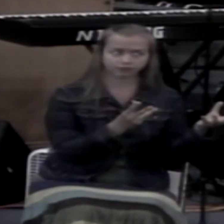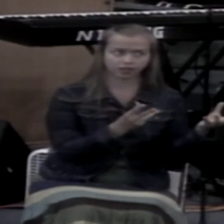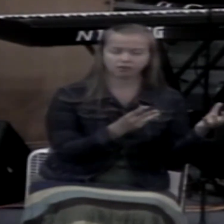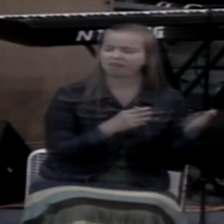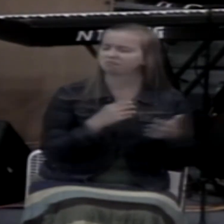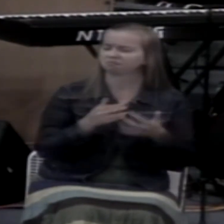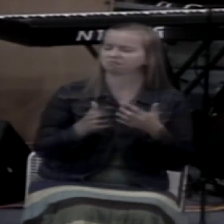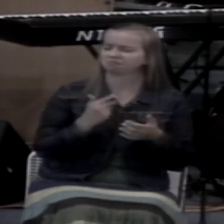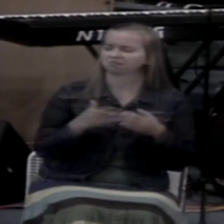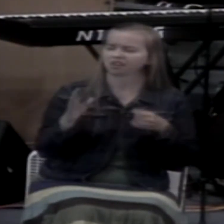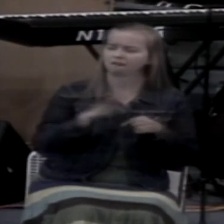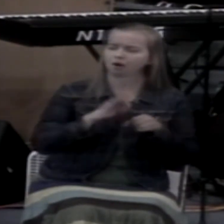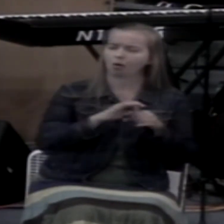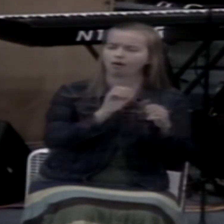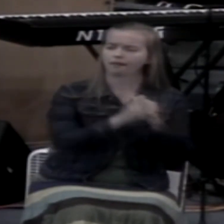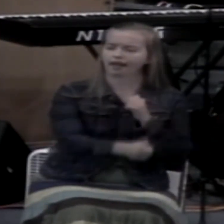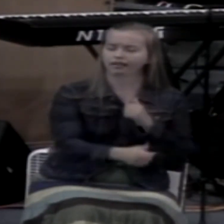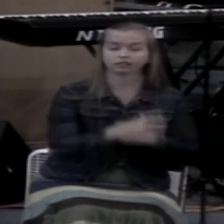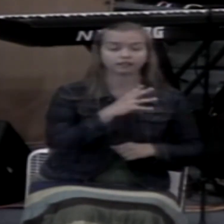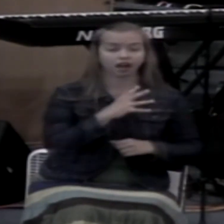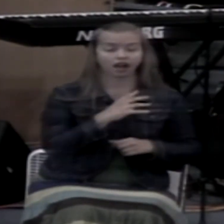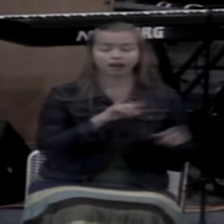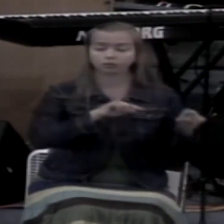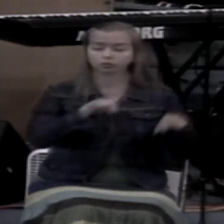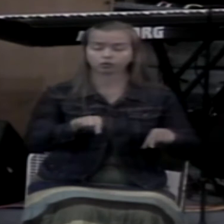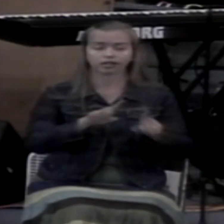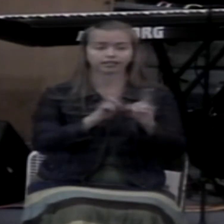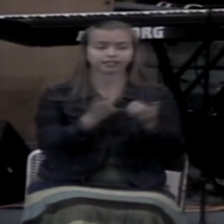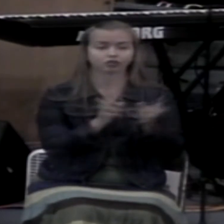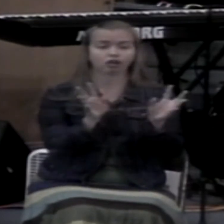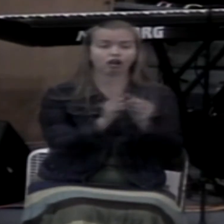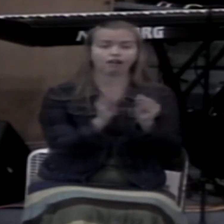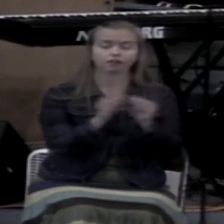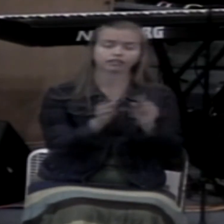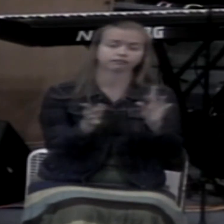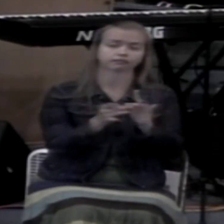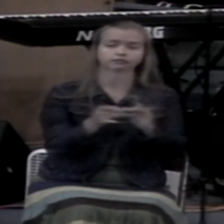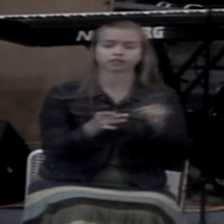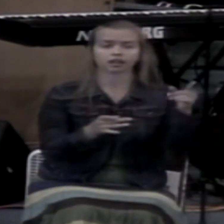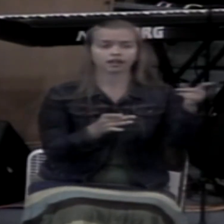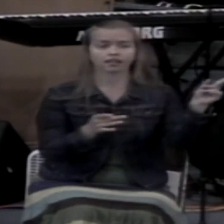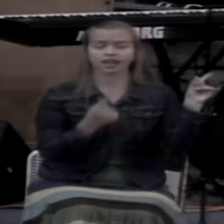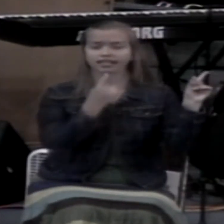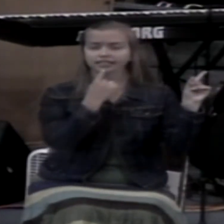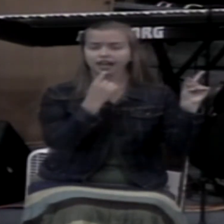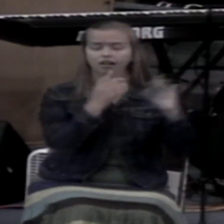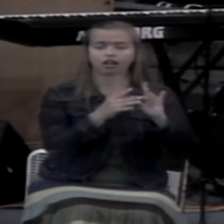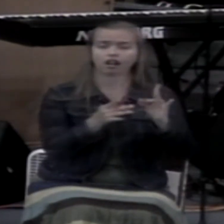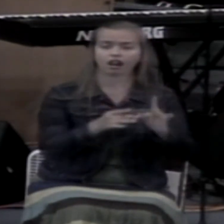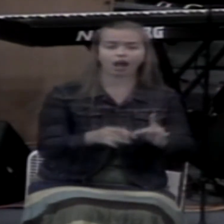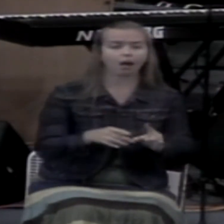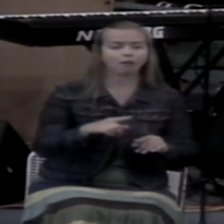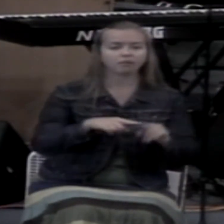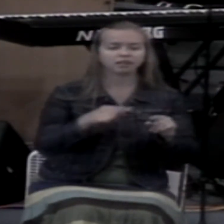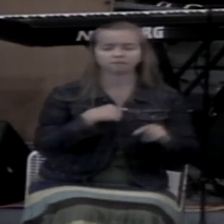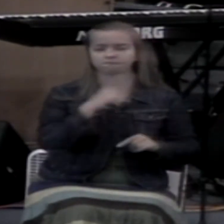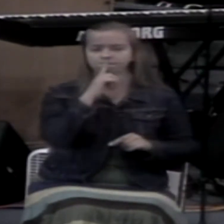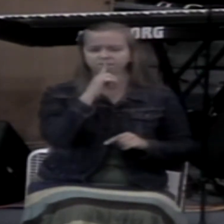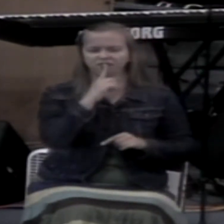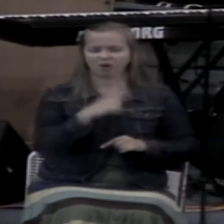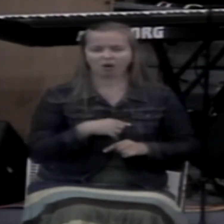And I was not in favor of it. But you see, that was my responsibility.